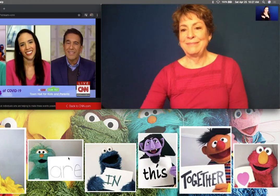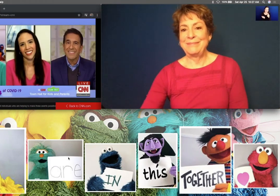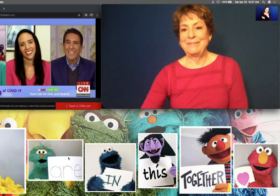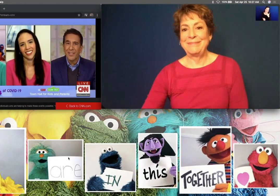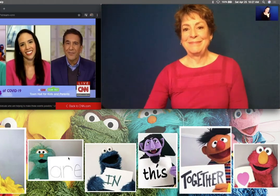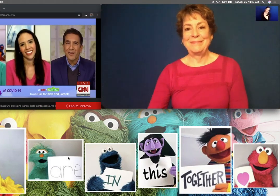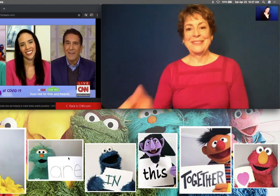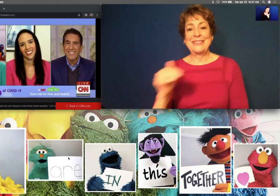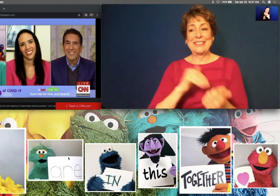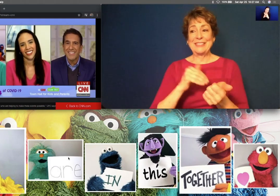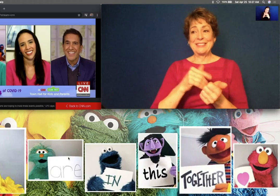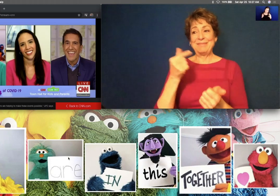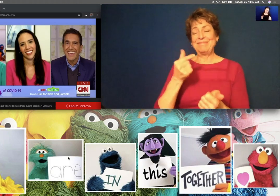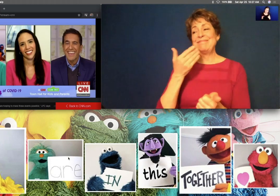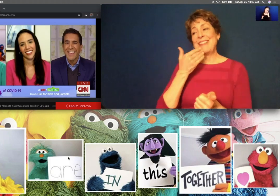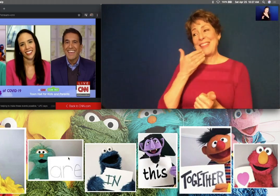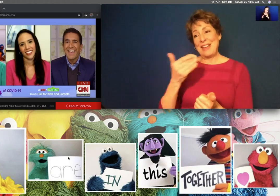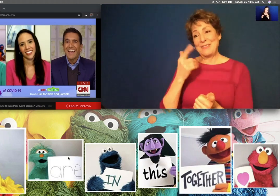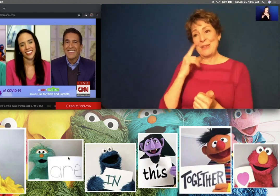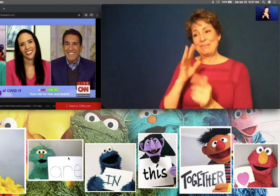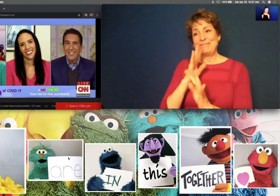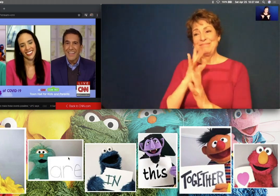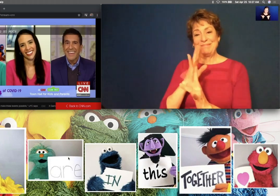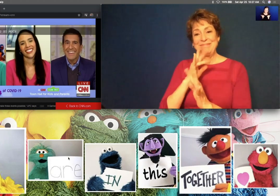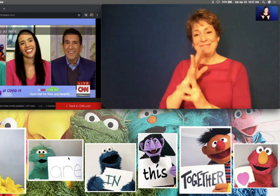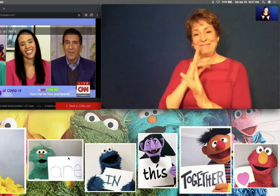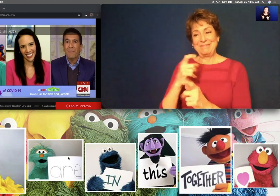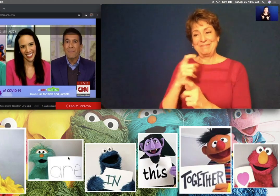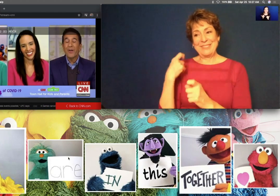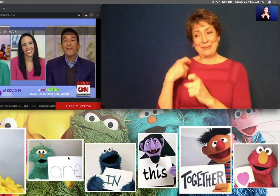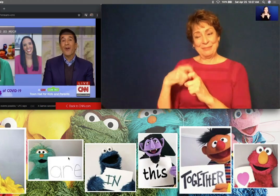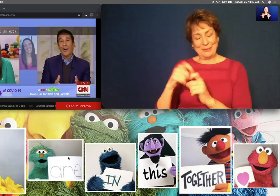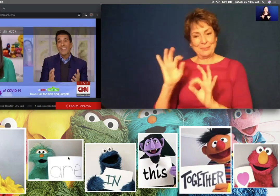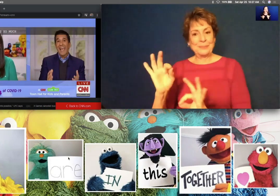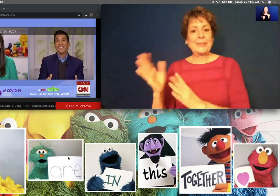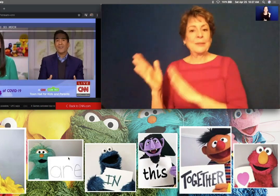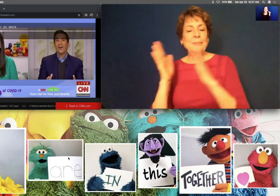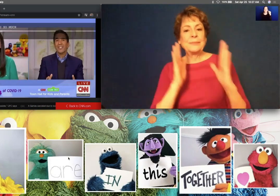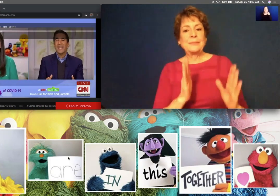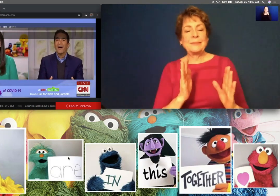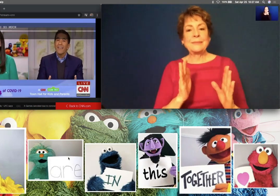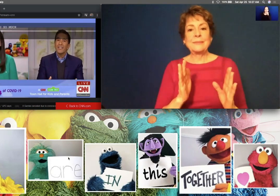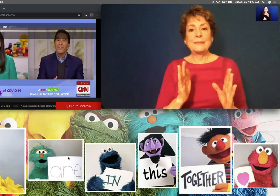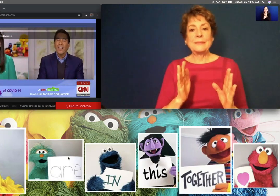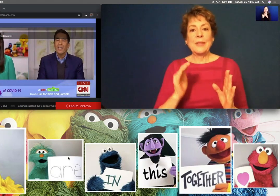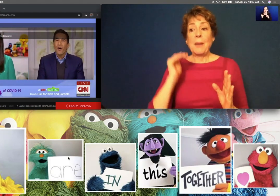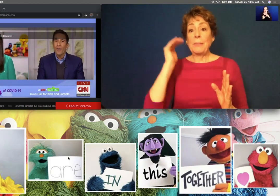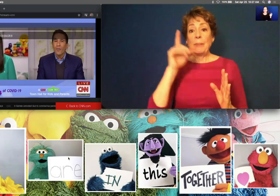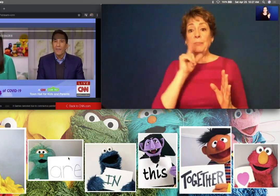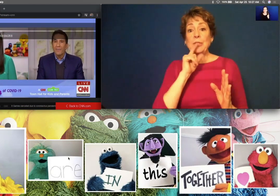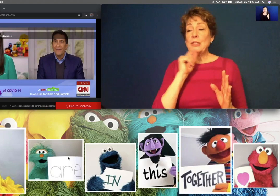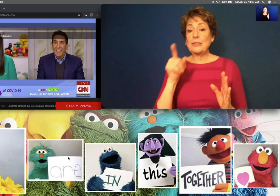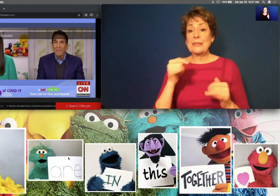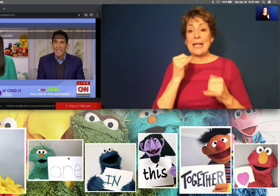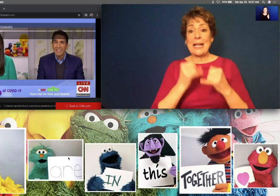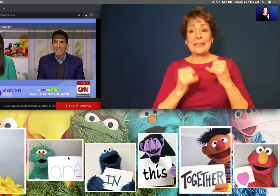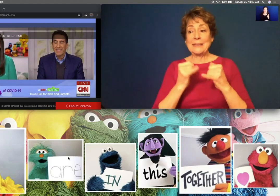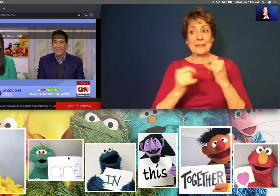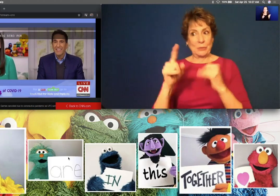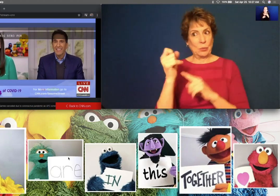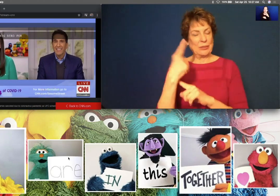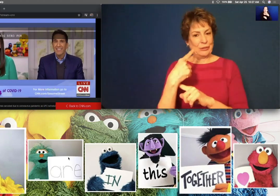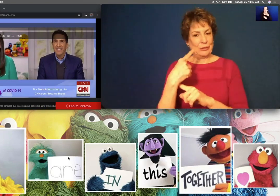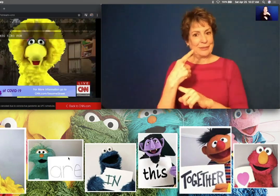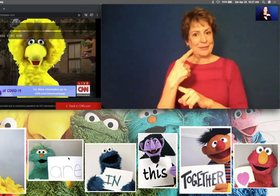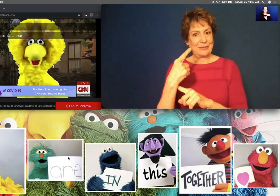parte un fuerte abrazo. Dr. Edith, thank you so much for being with us. Thank you for your messages today. Let's check in with Big Bird for our